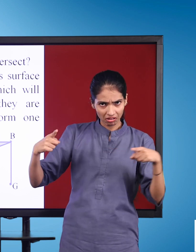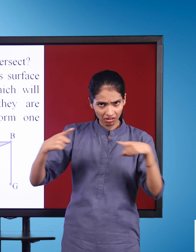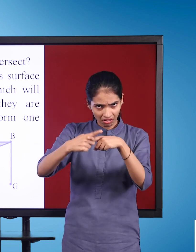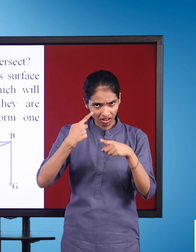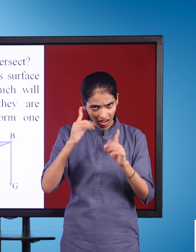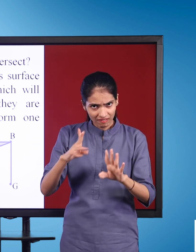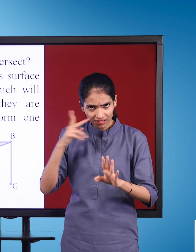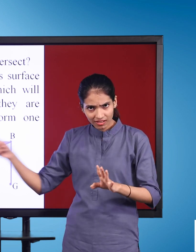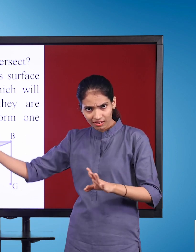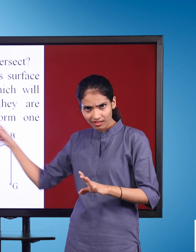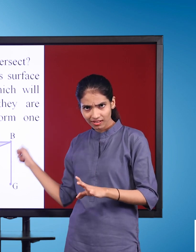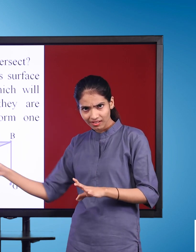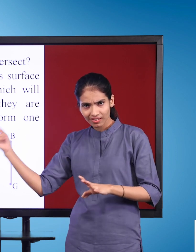one such pair.